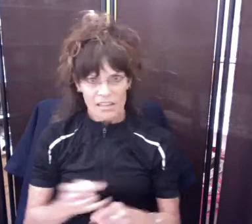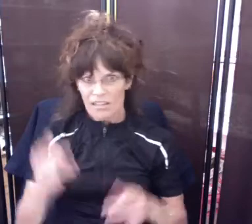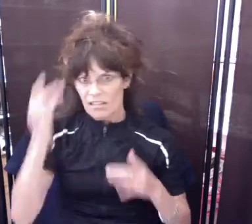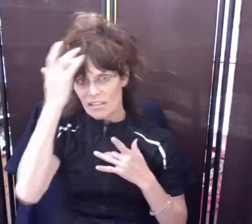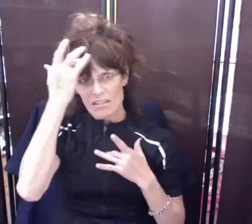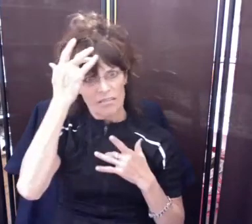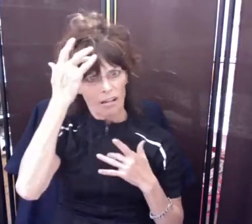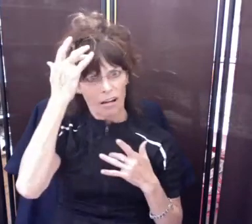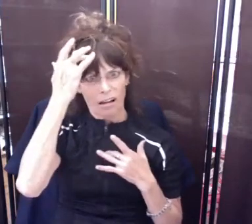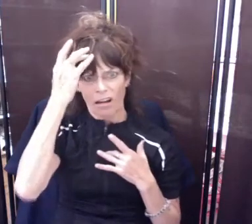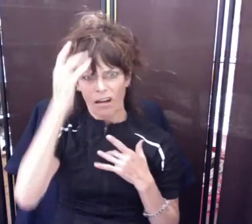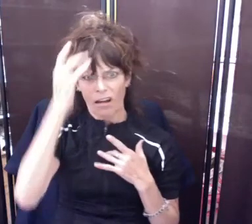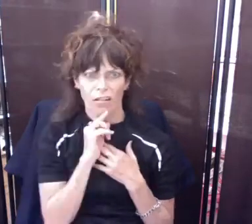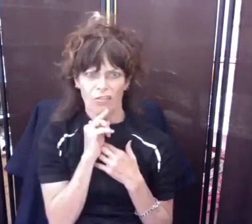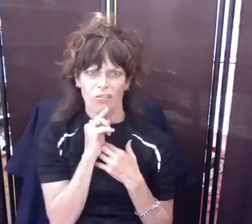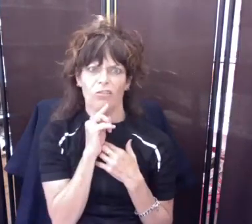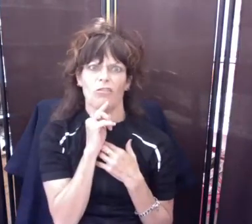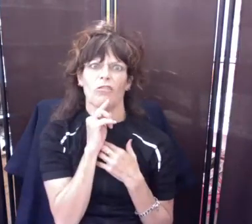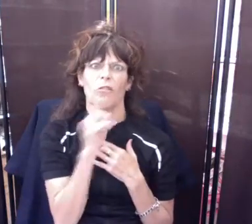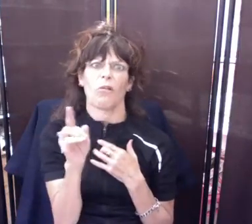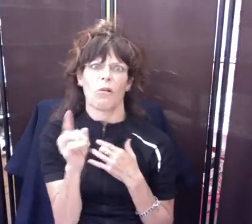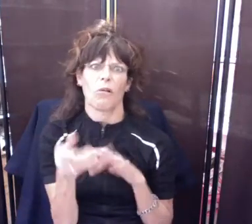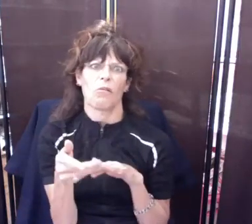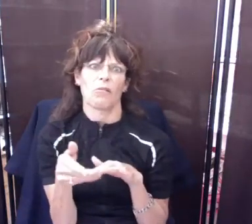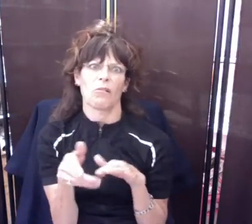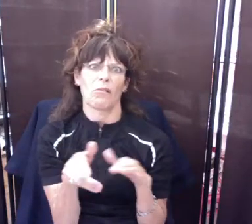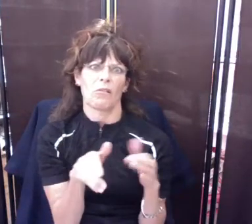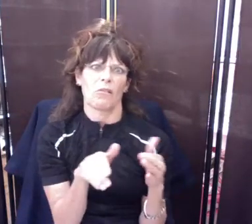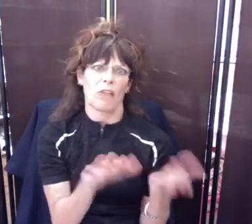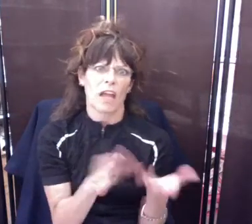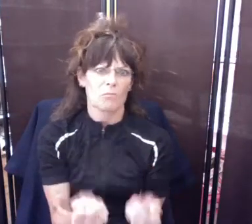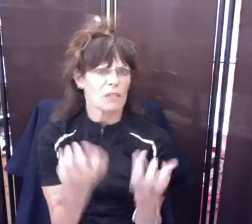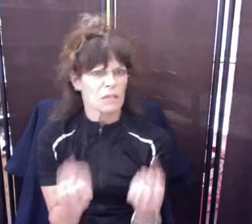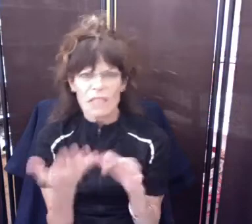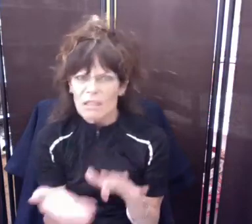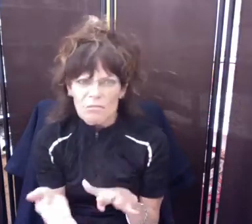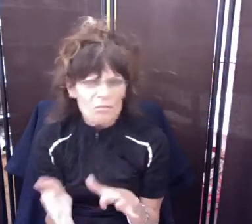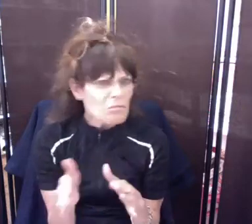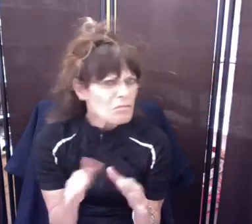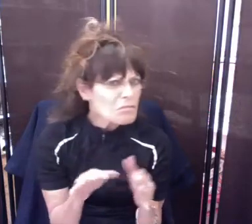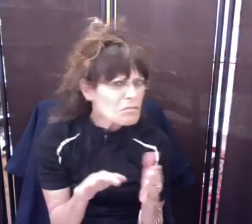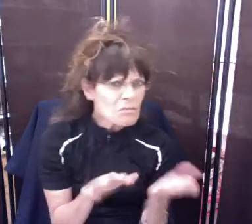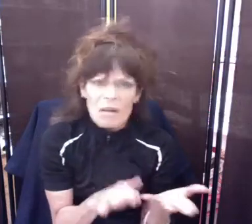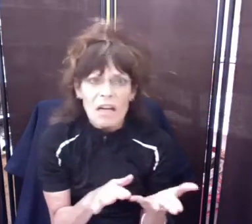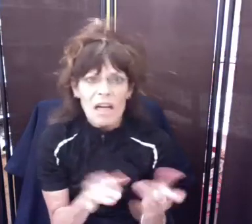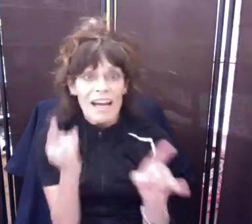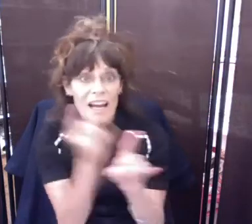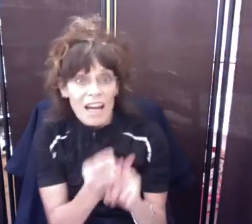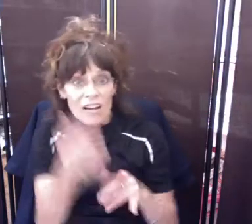so fatal for so many people, is because alcoholism does not allow us